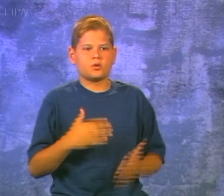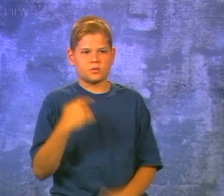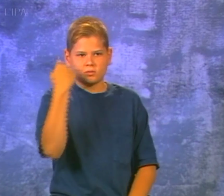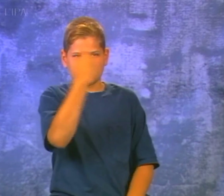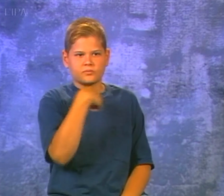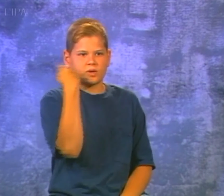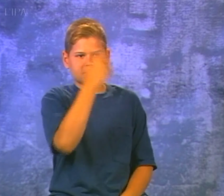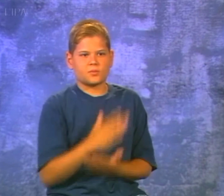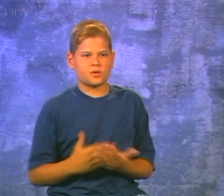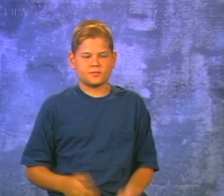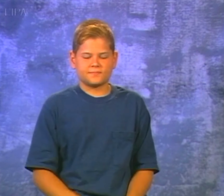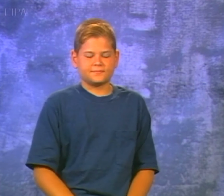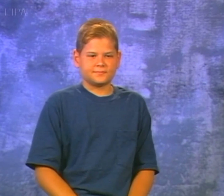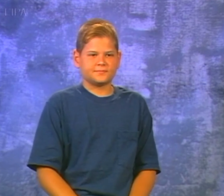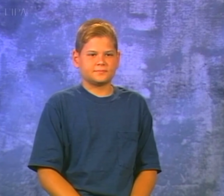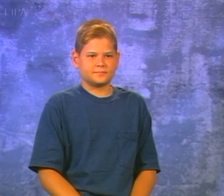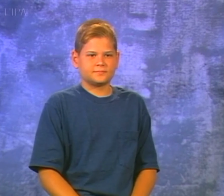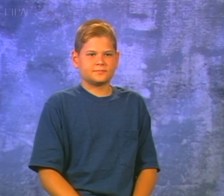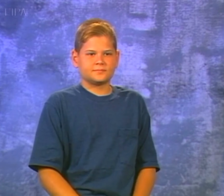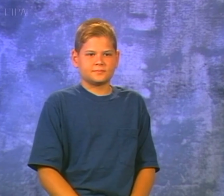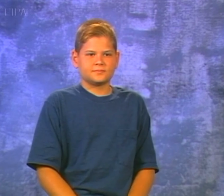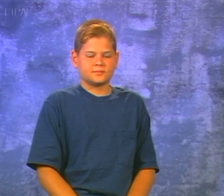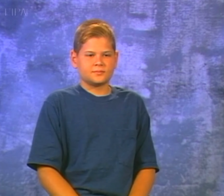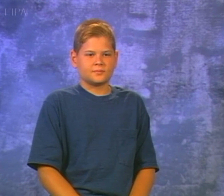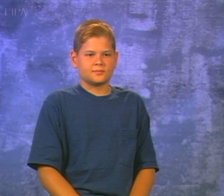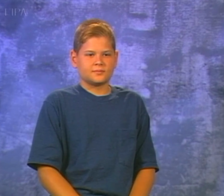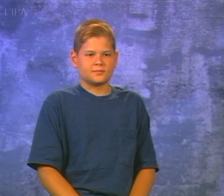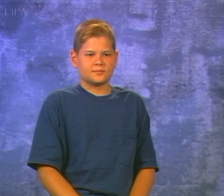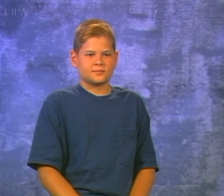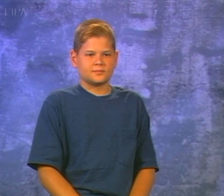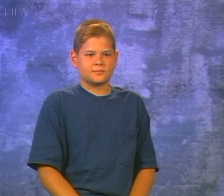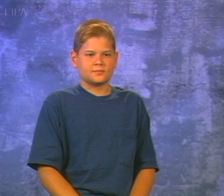Oh, I really like anatomy, like the different parts of the brain and how it works.